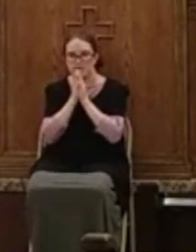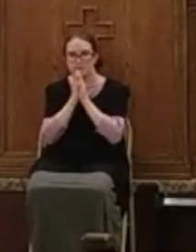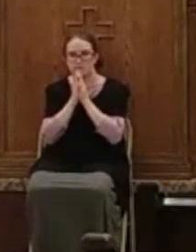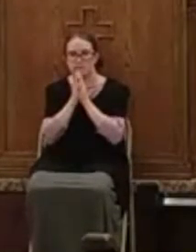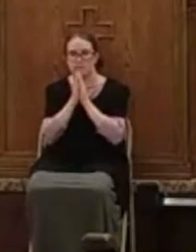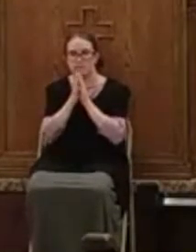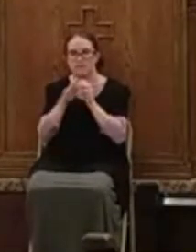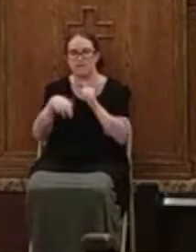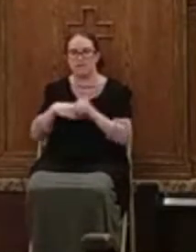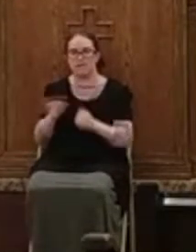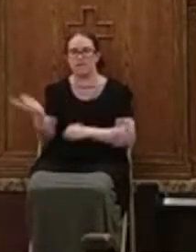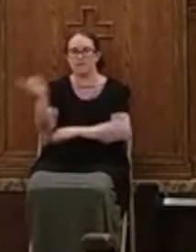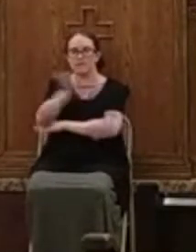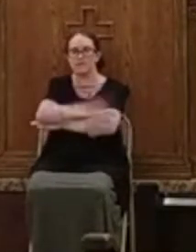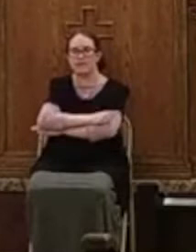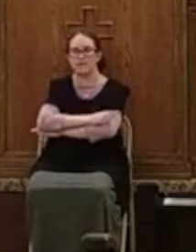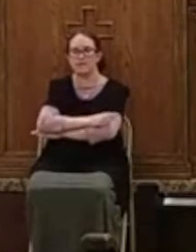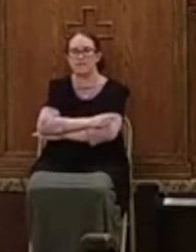every day?